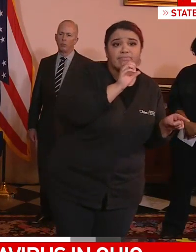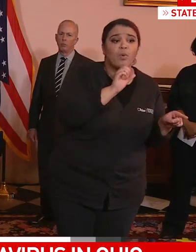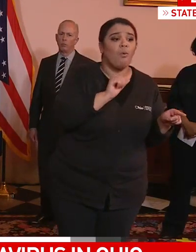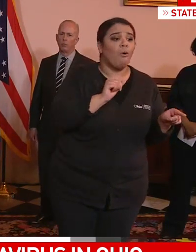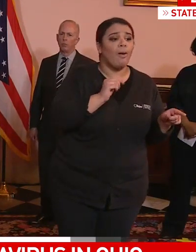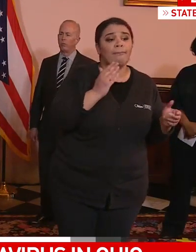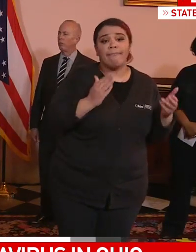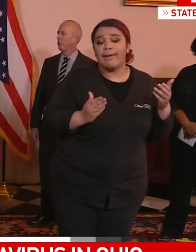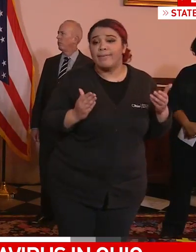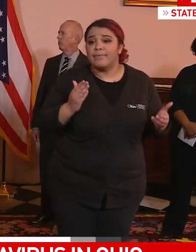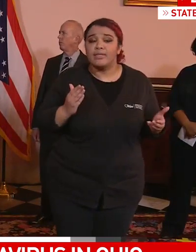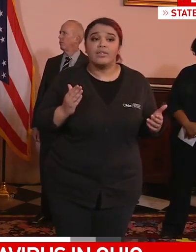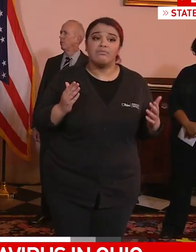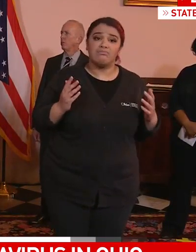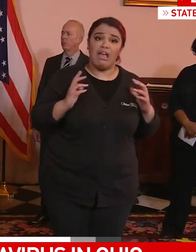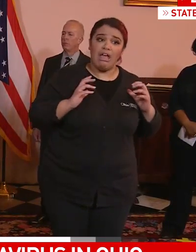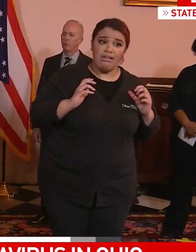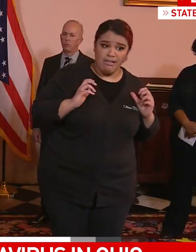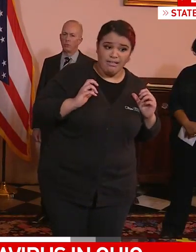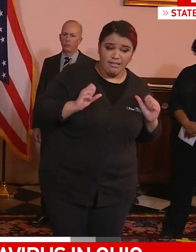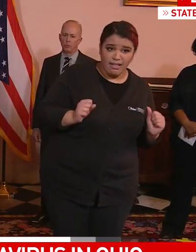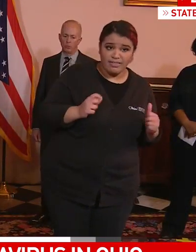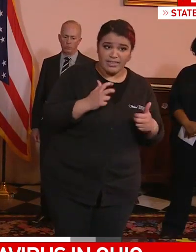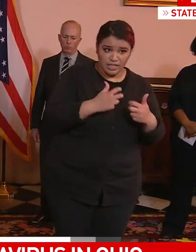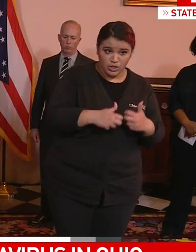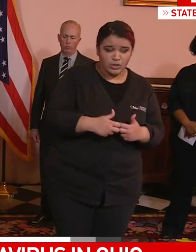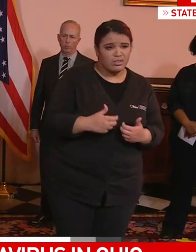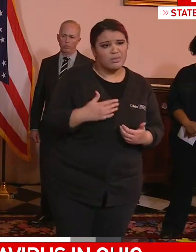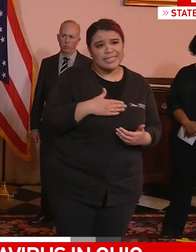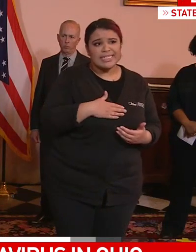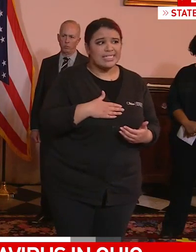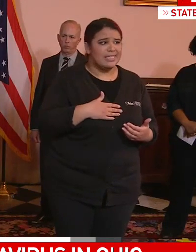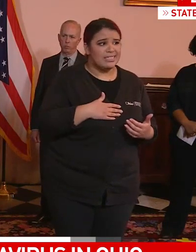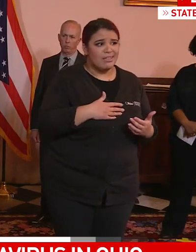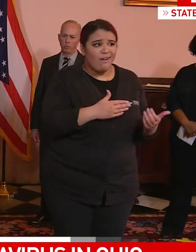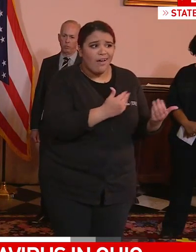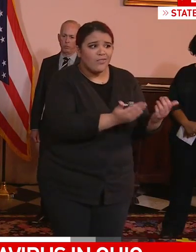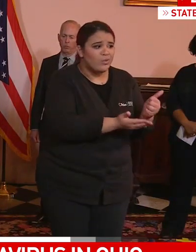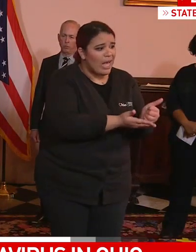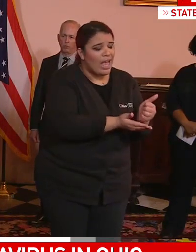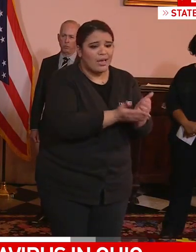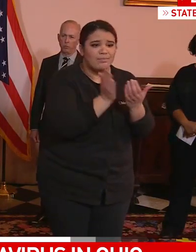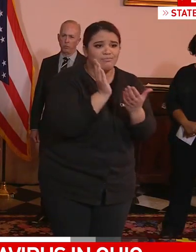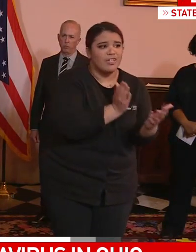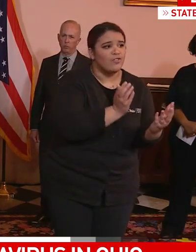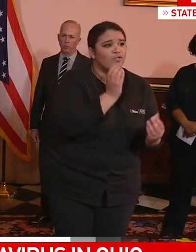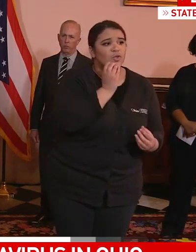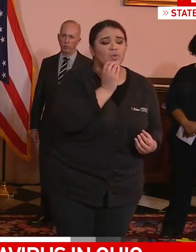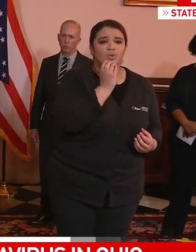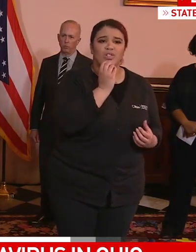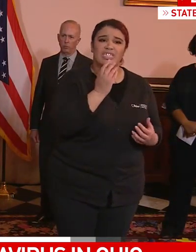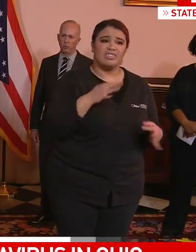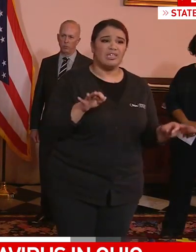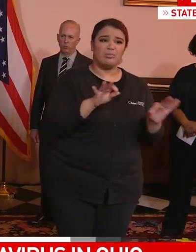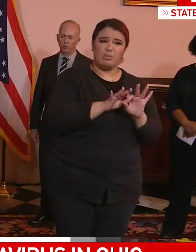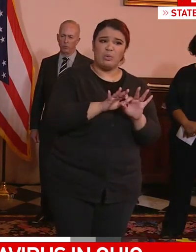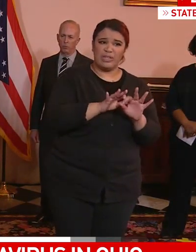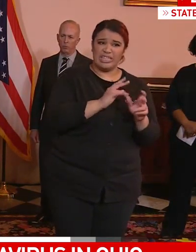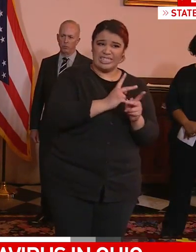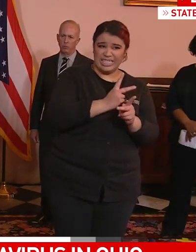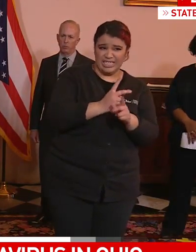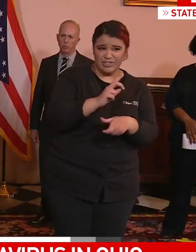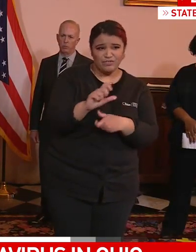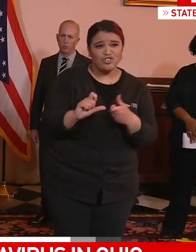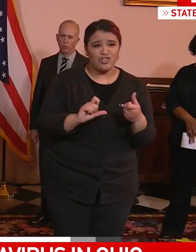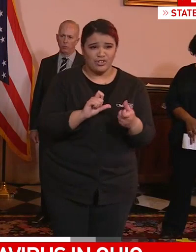health issue, get them some food, help them out. We've got to take care of each other. But Ohioans are doing this,